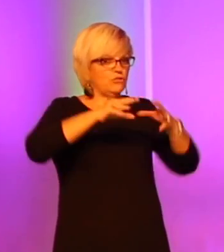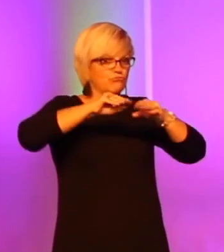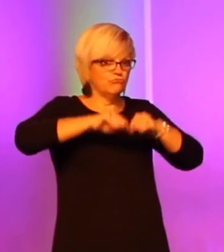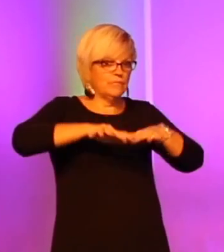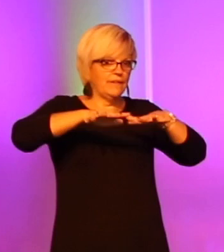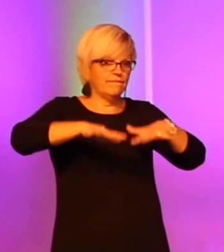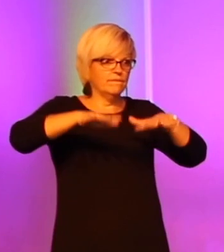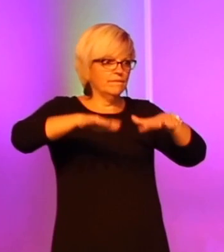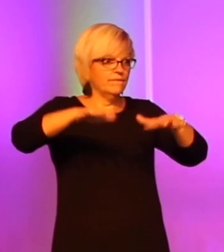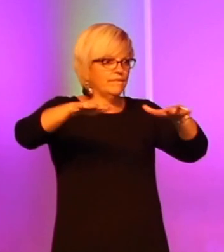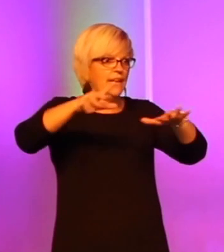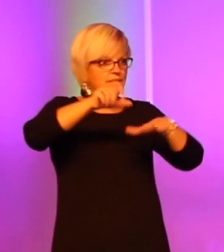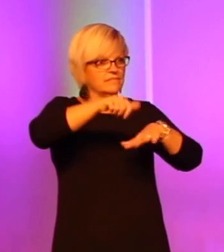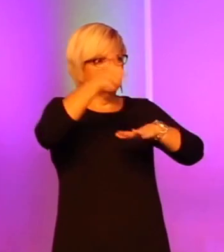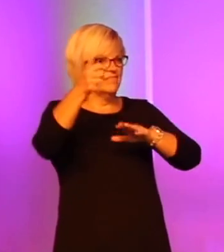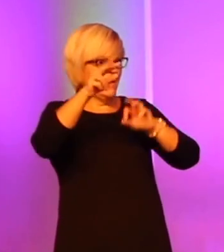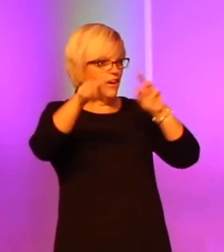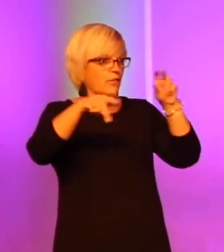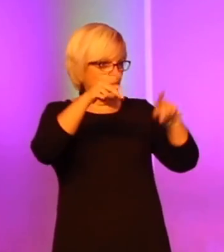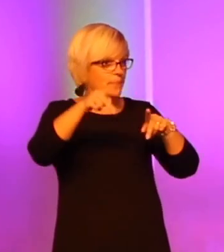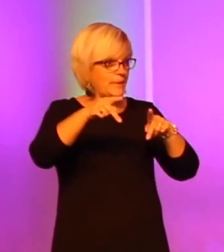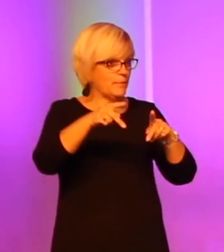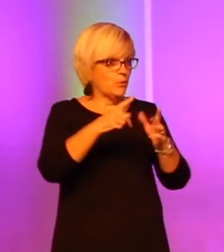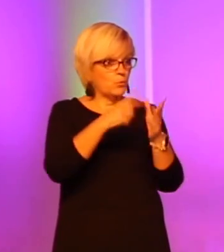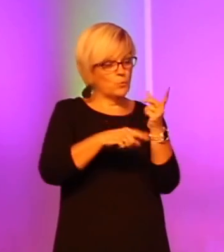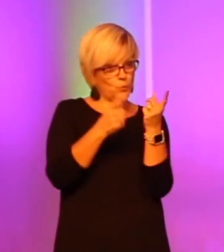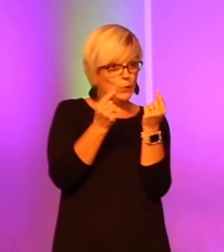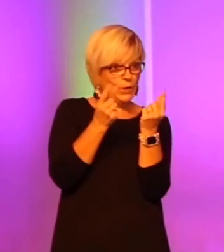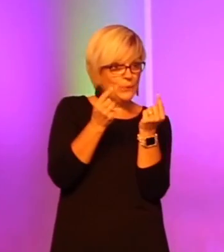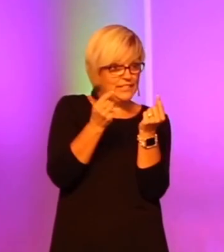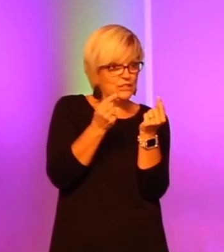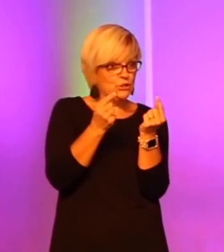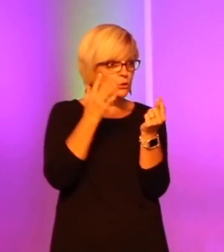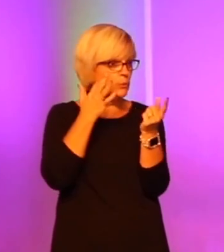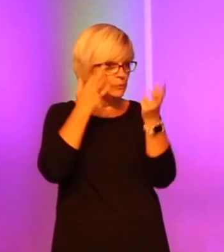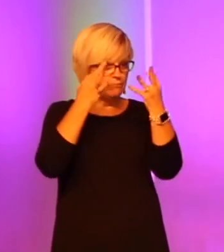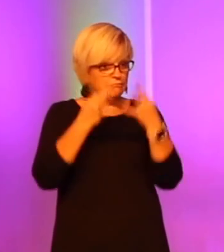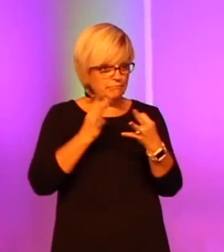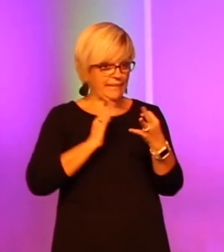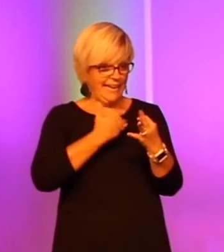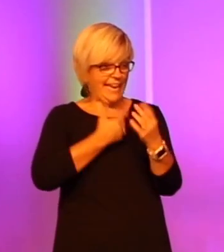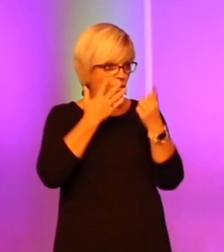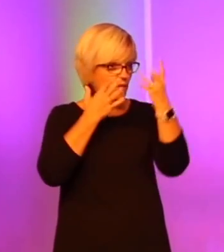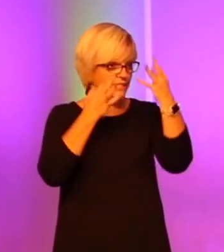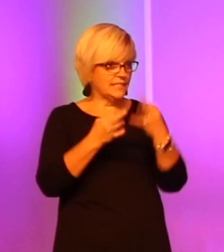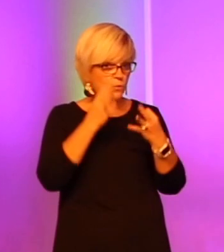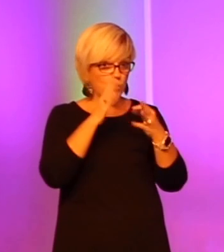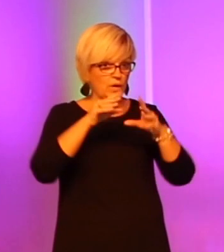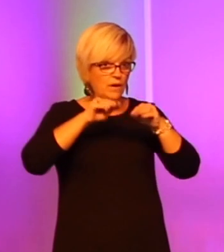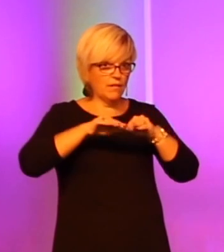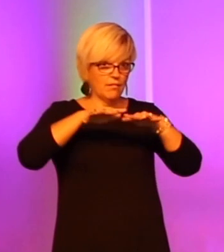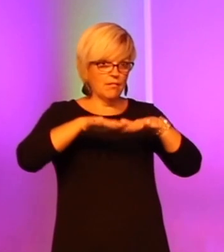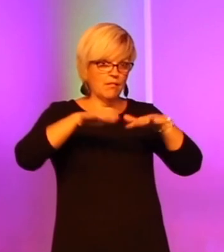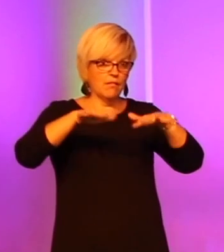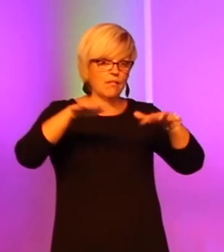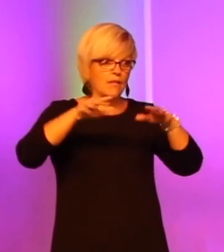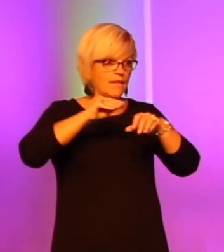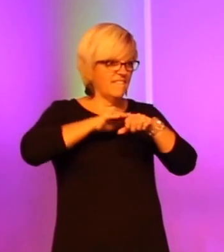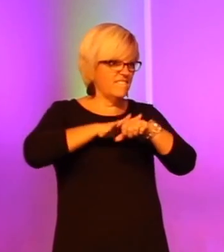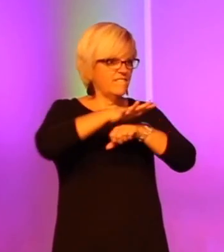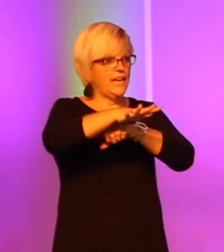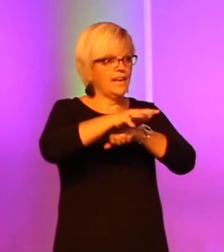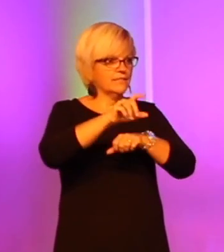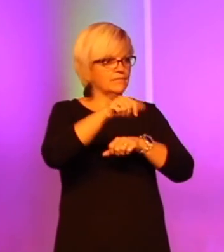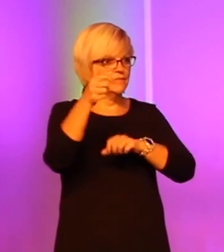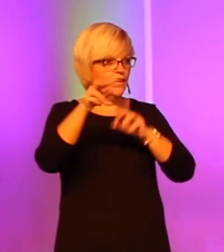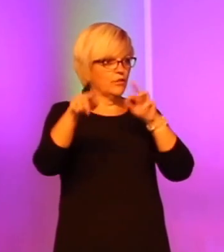do matters. What we do affects other people. It will create ripples, and as we'll talk about in a